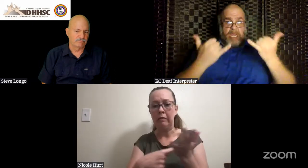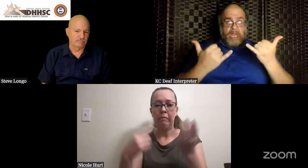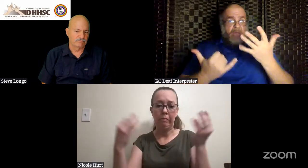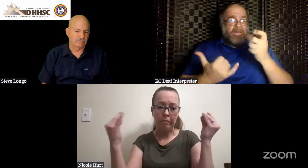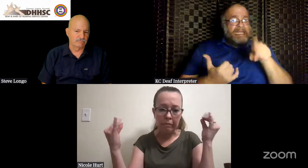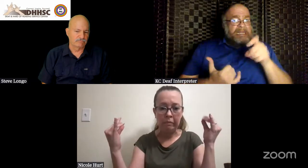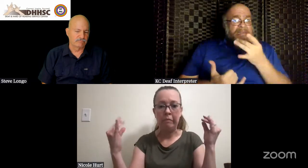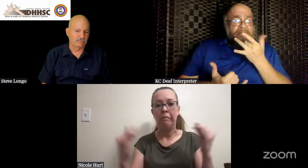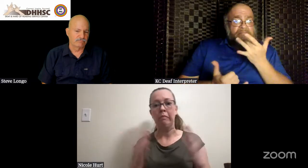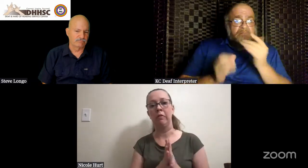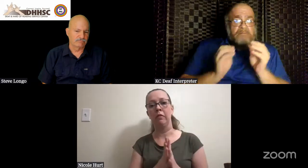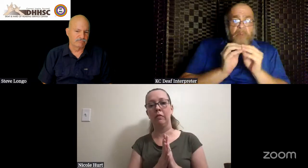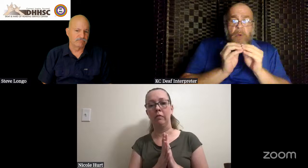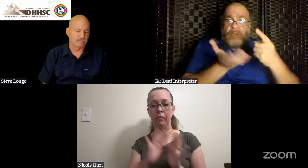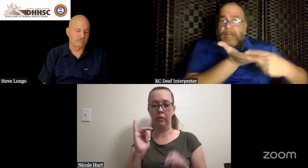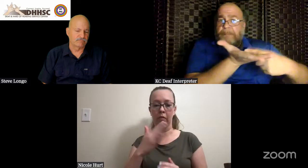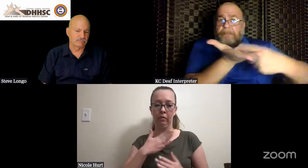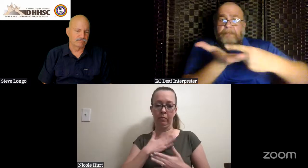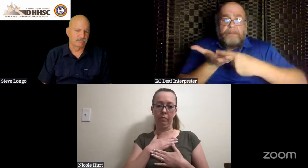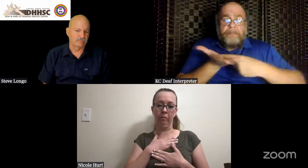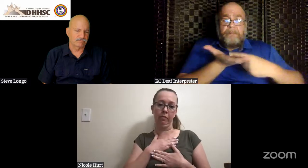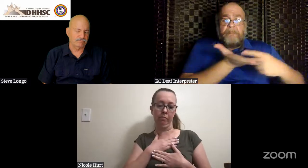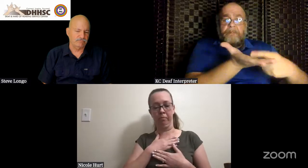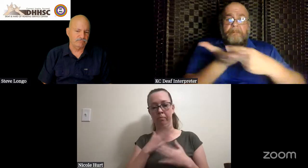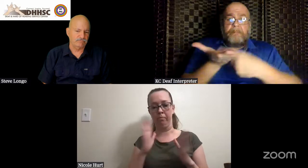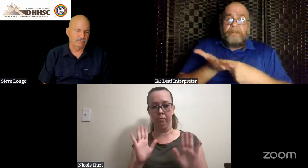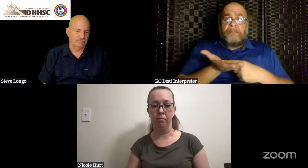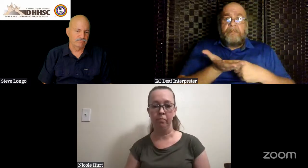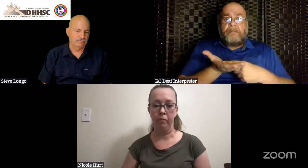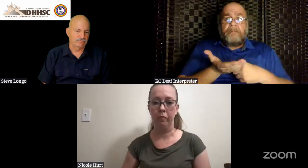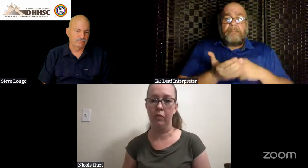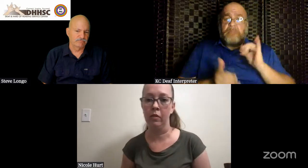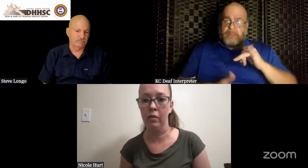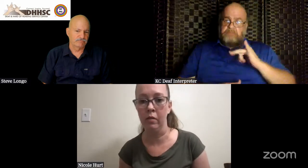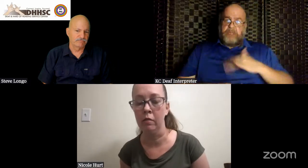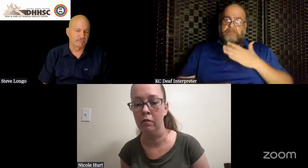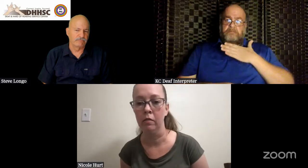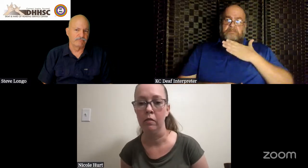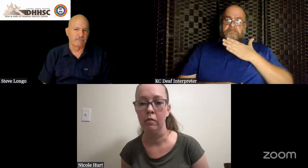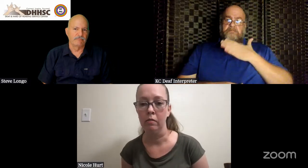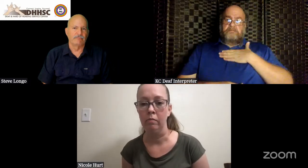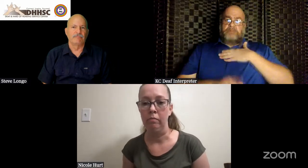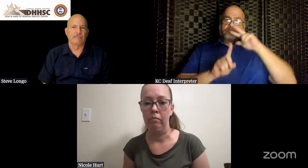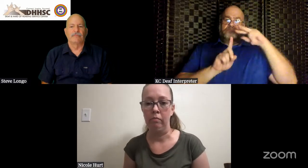that if we have a vote now, we would need more discussion.